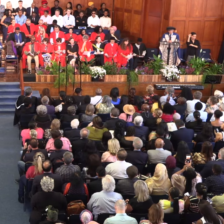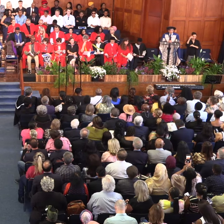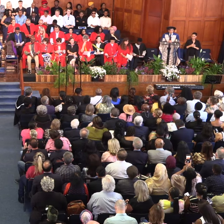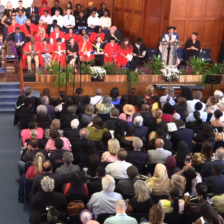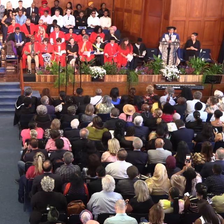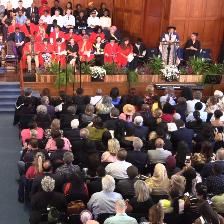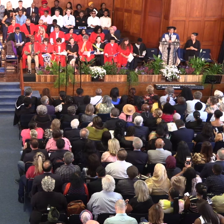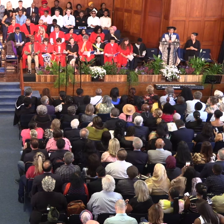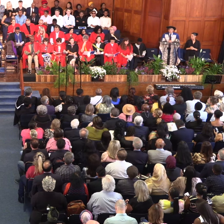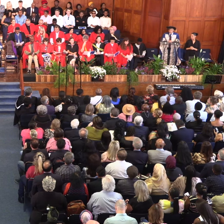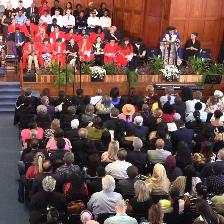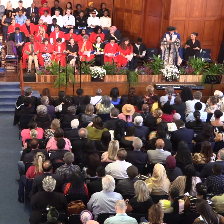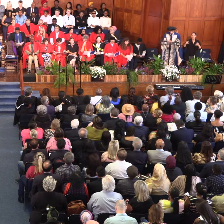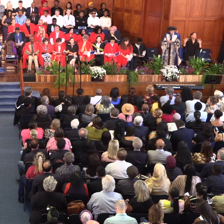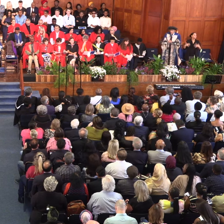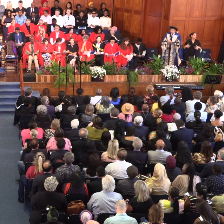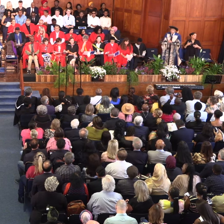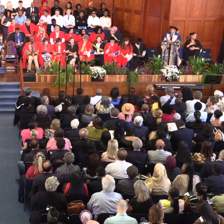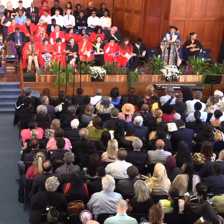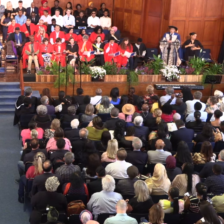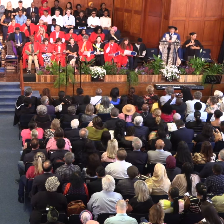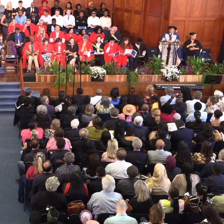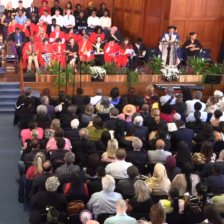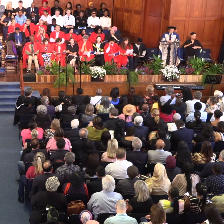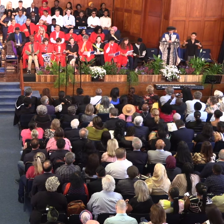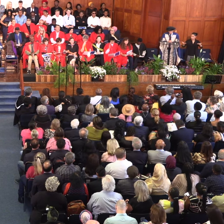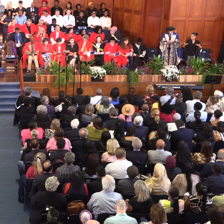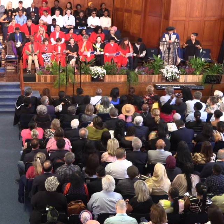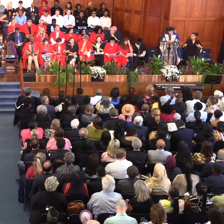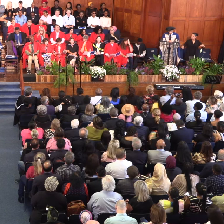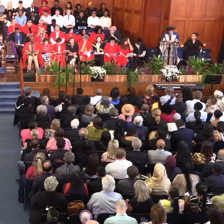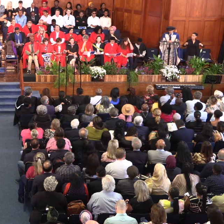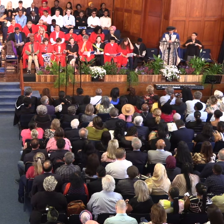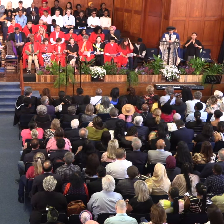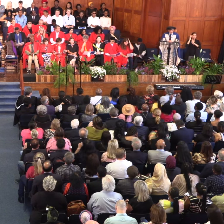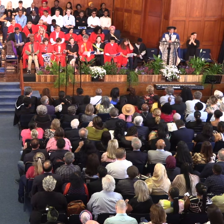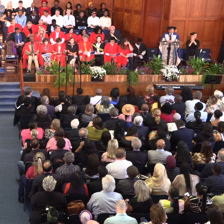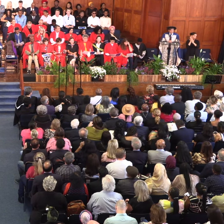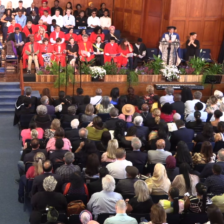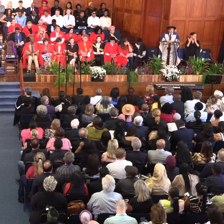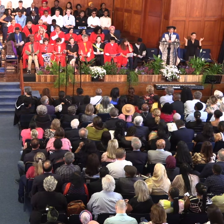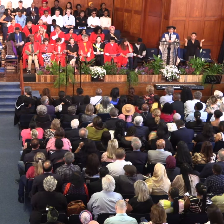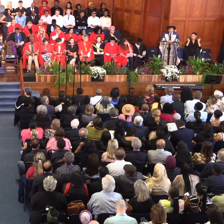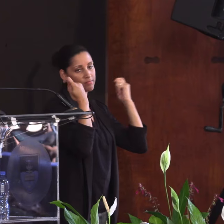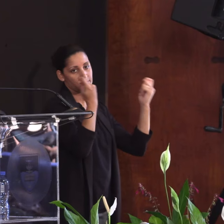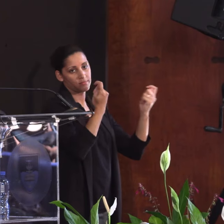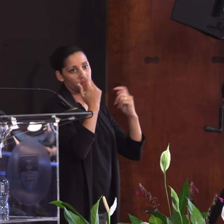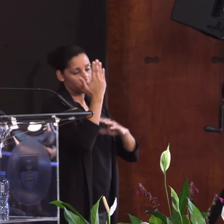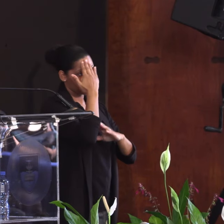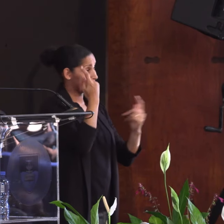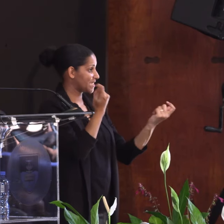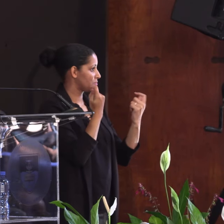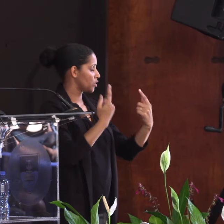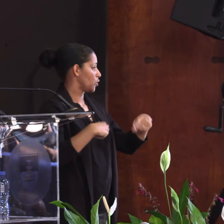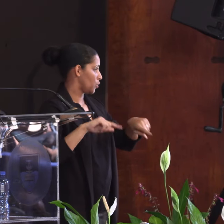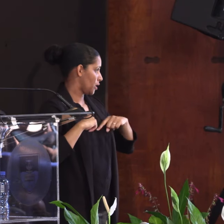a great pleasure to welcome you here to this historic occasion, this graduation ceremony, during which we